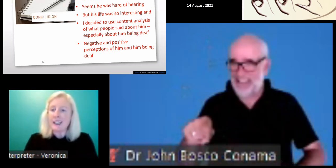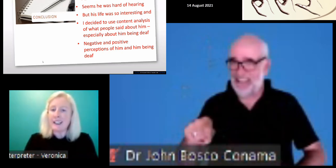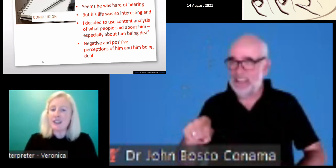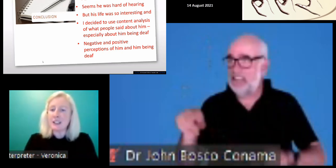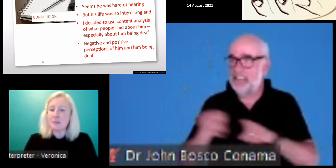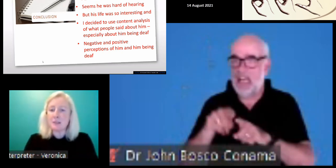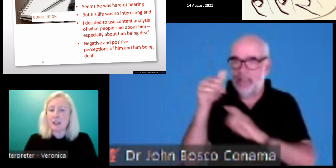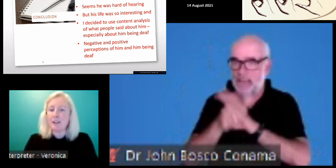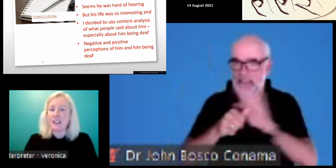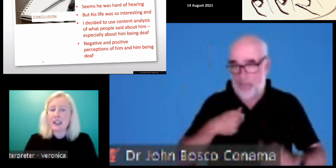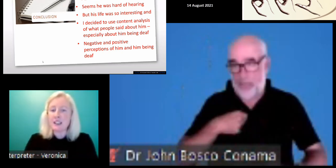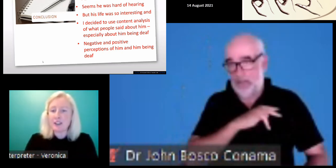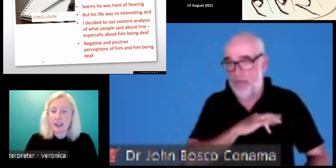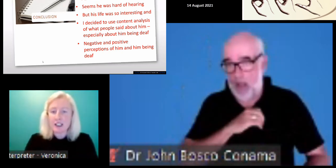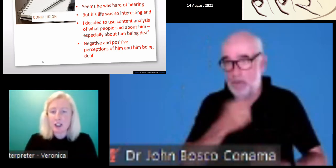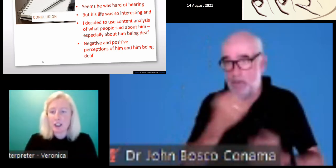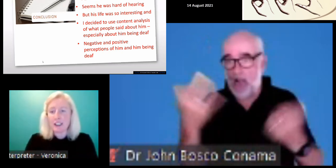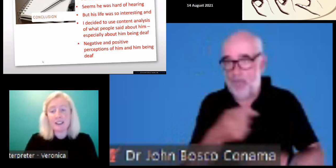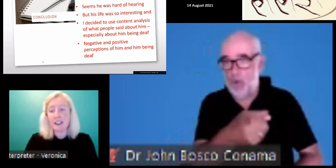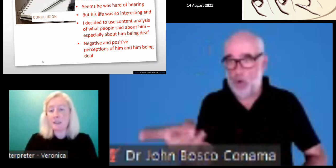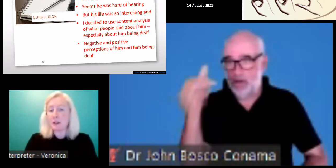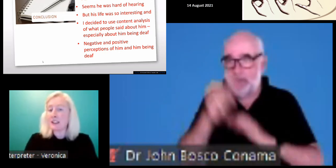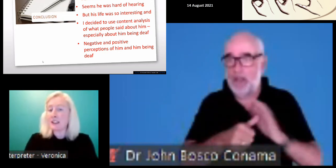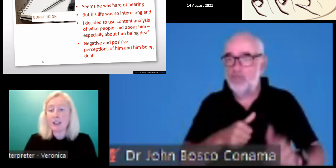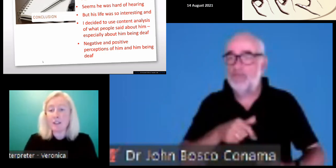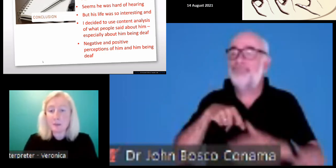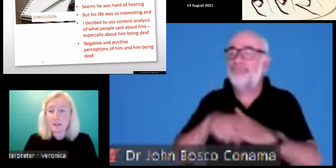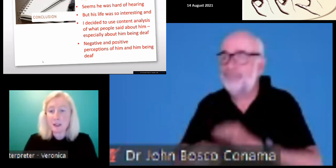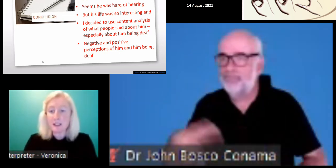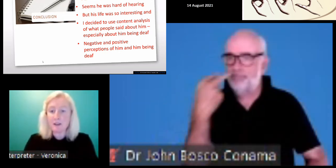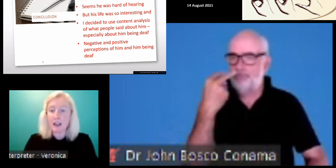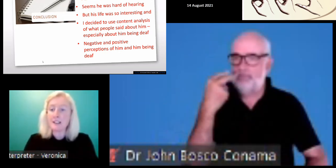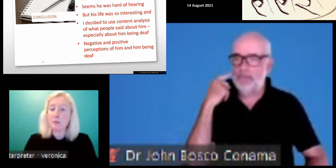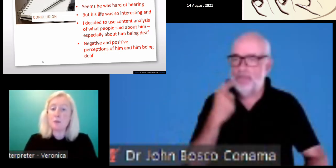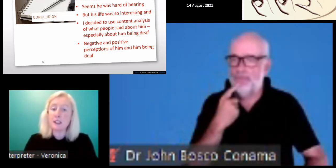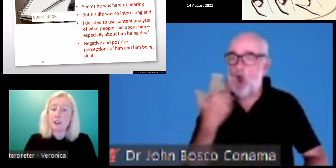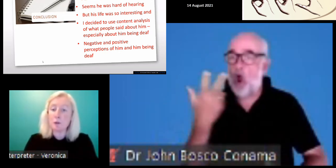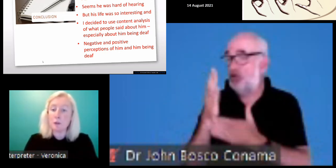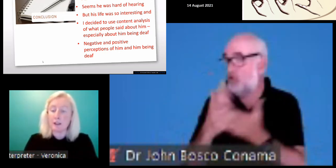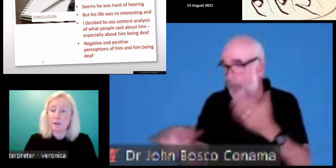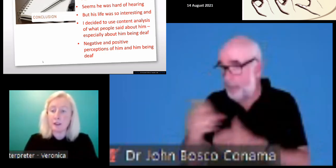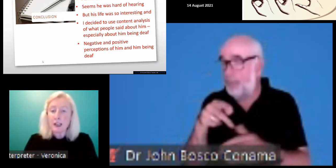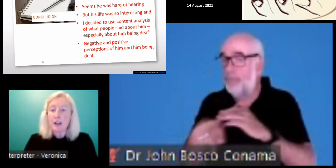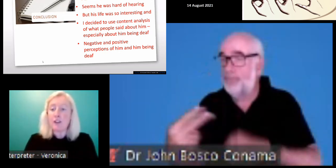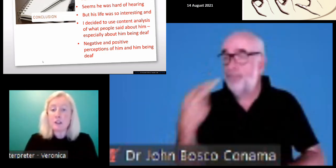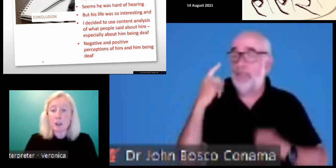It seems to be of a negative connotation. It's an experience that I have experienced myself, as I'm sure many of you have. First point